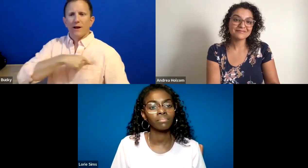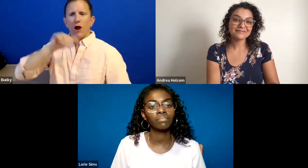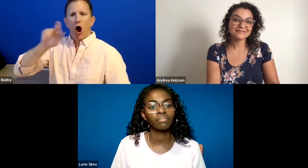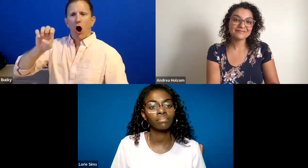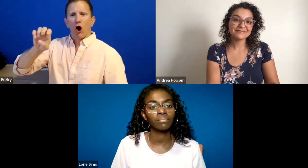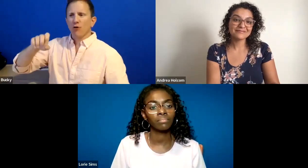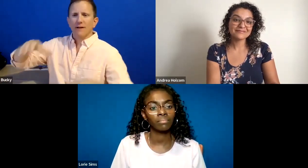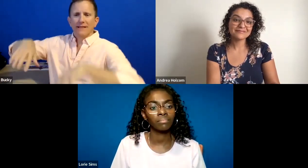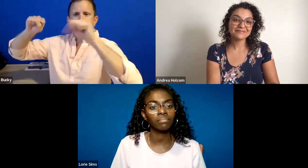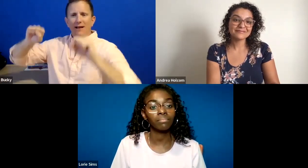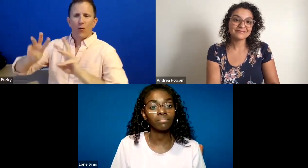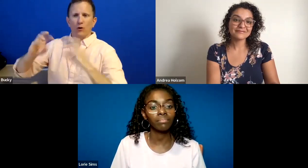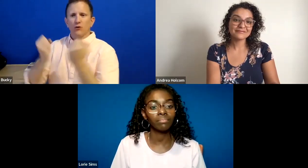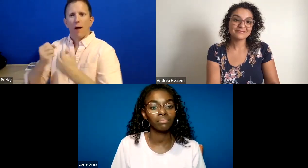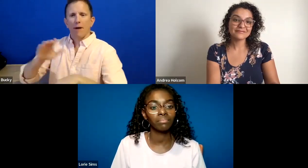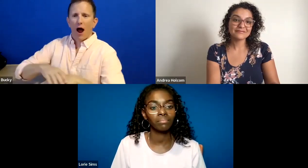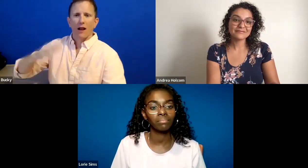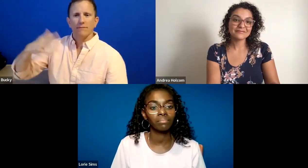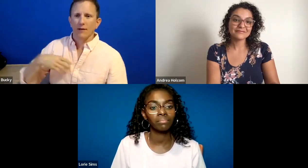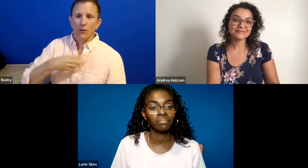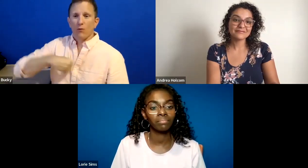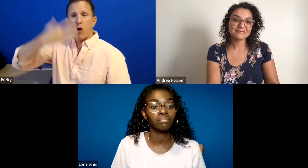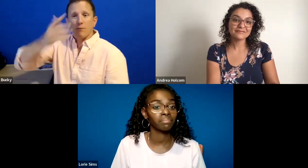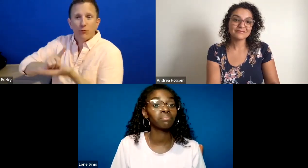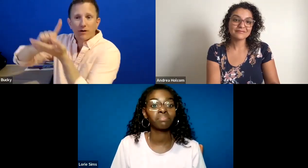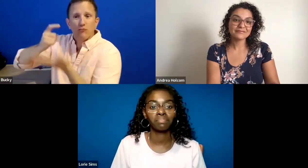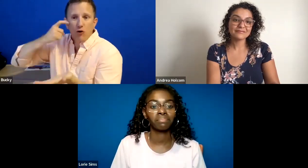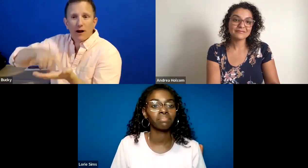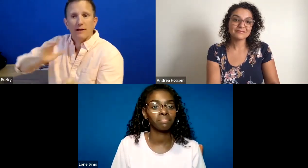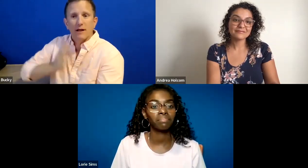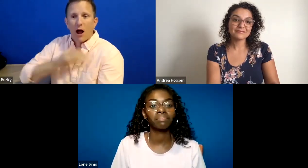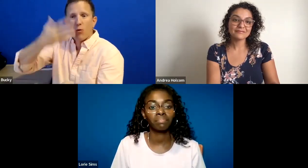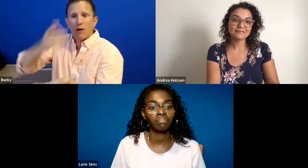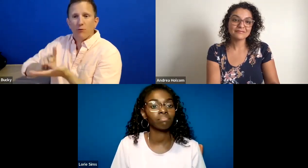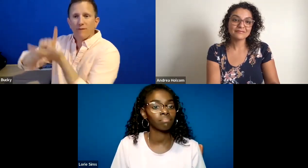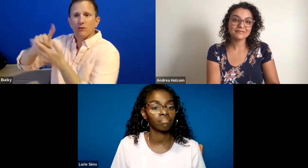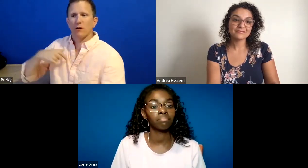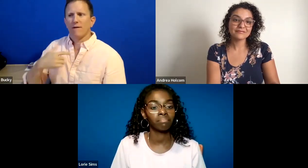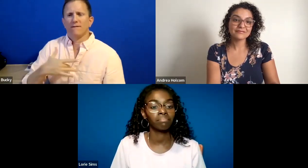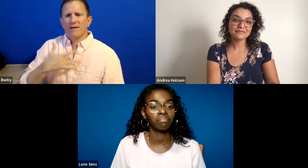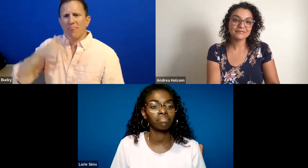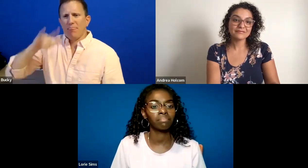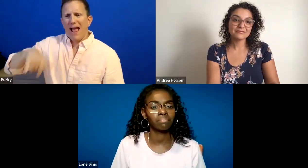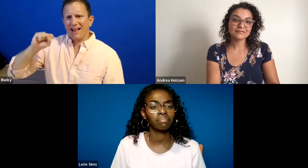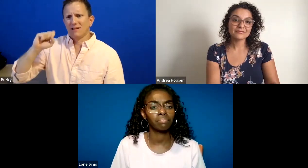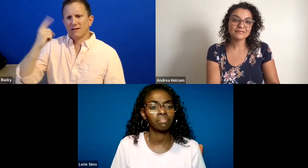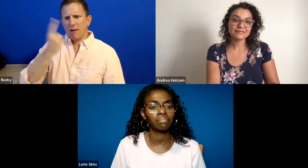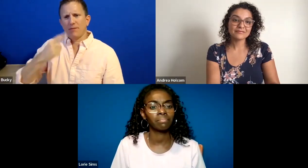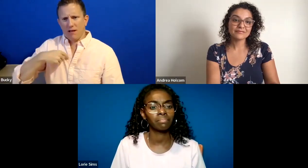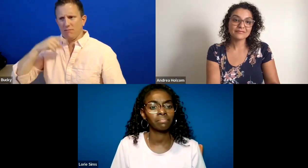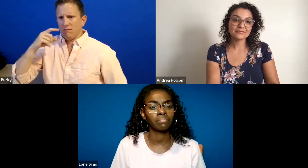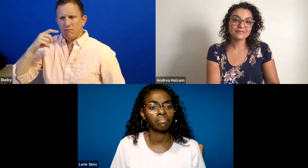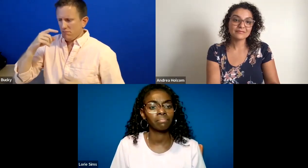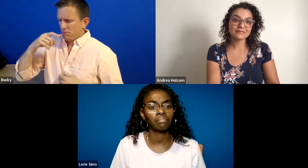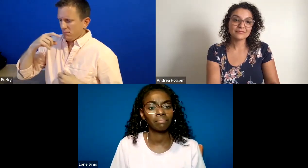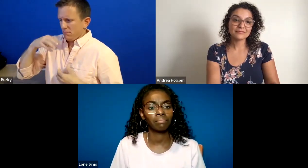is advertising that we are hosting a workshop on white privilege or recognizing our white